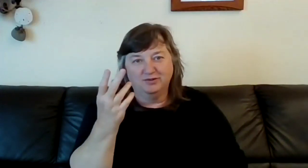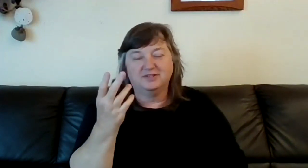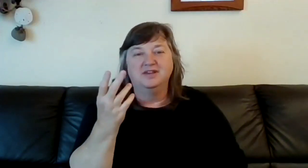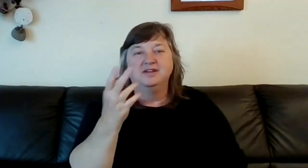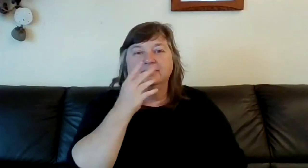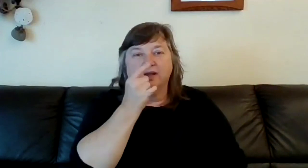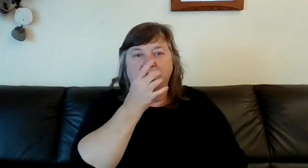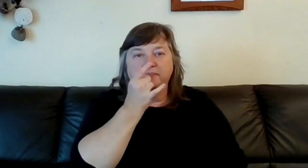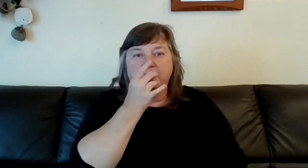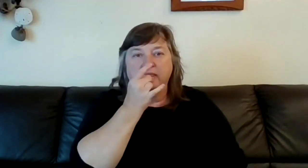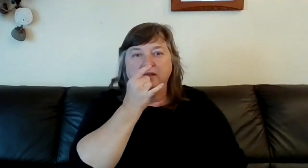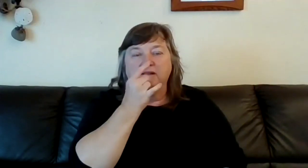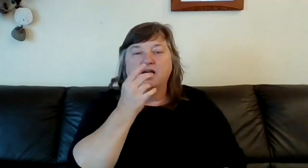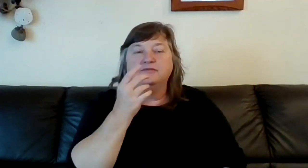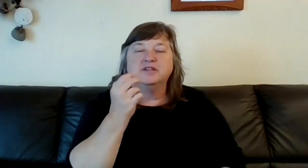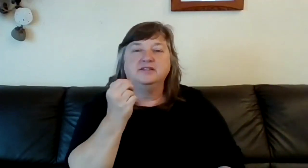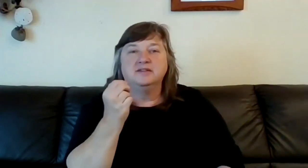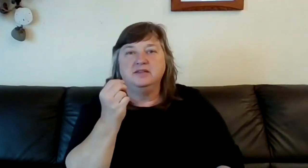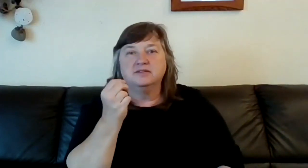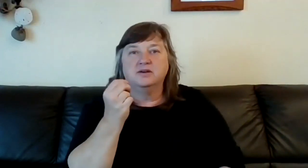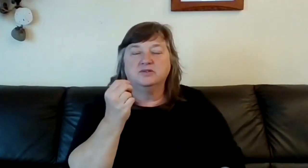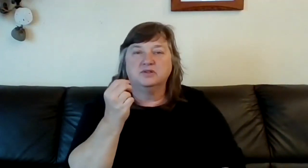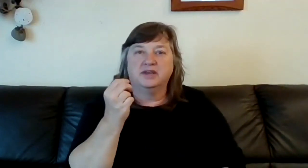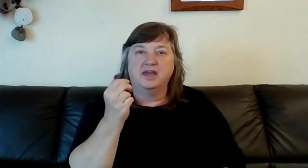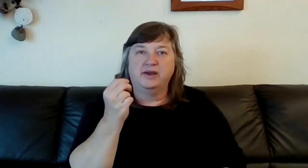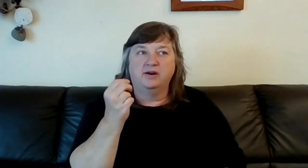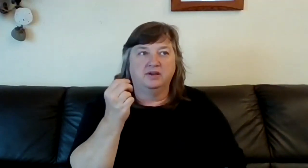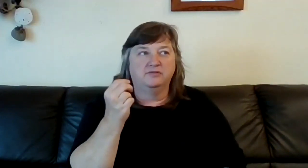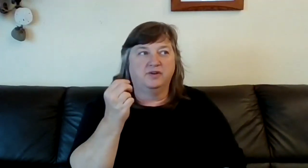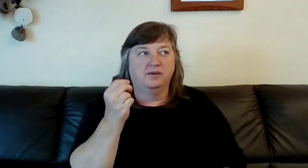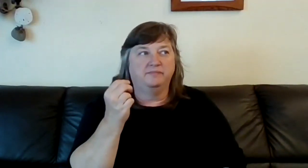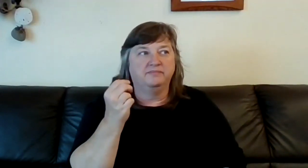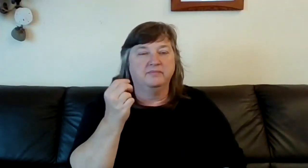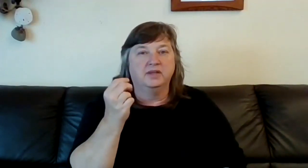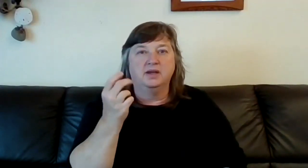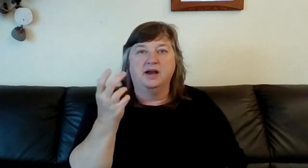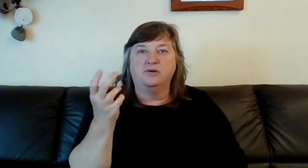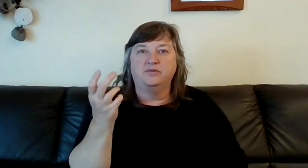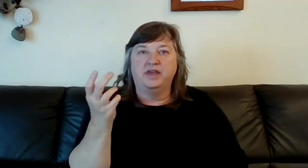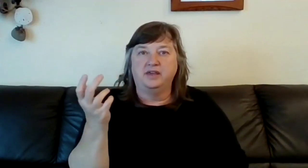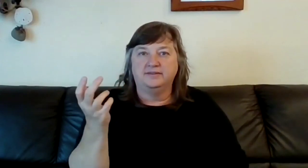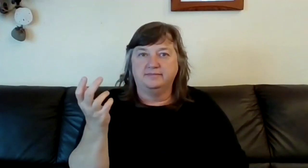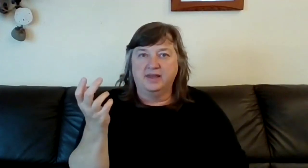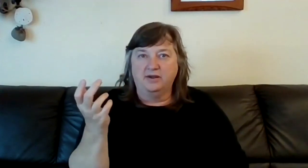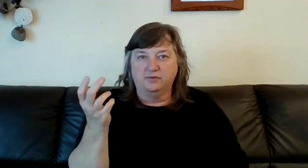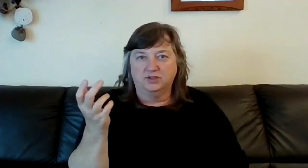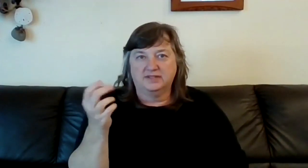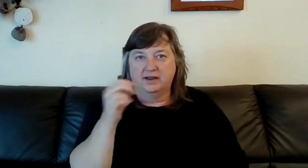Coast sign. A lot of signs on the East Coast came out of how the word